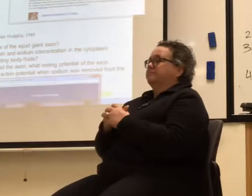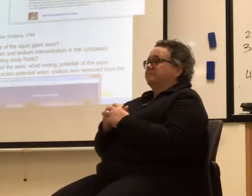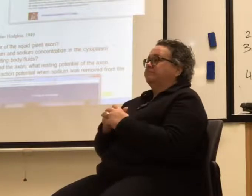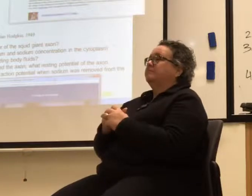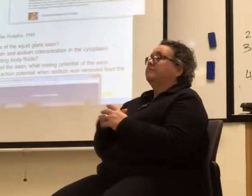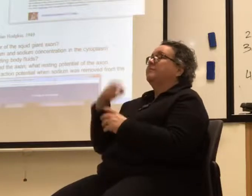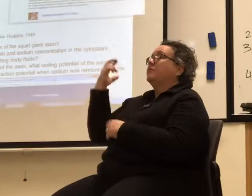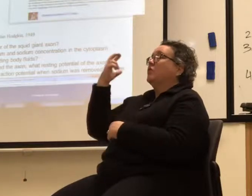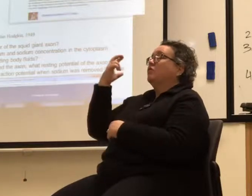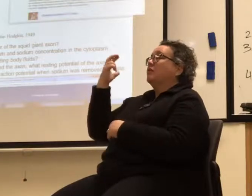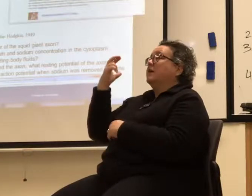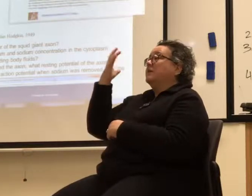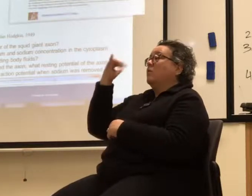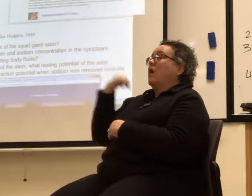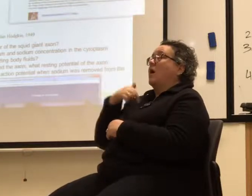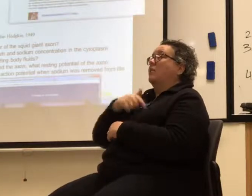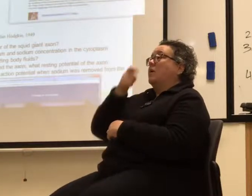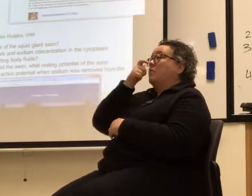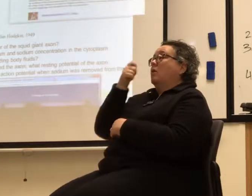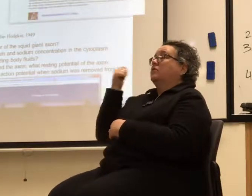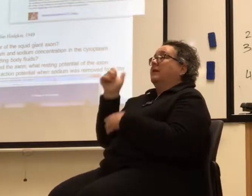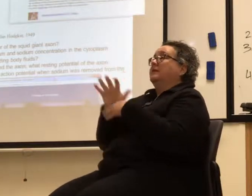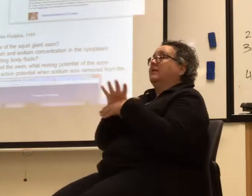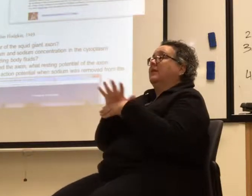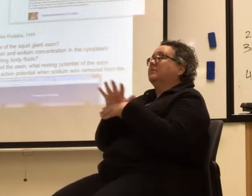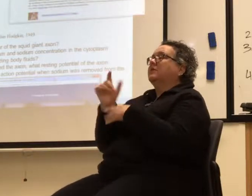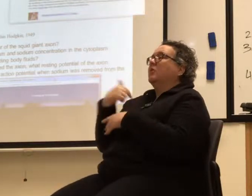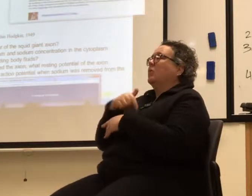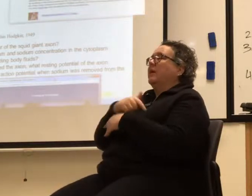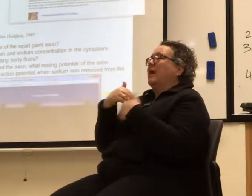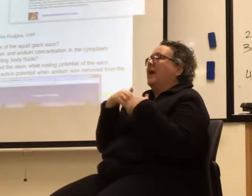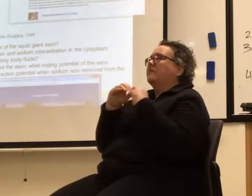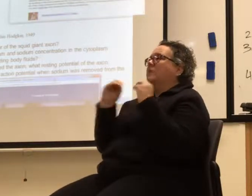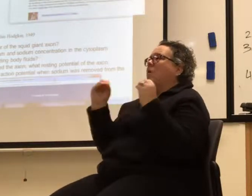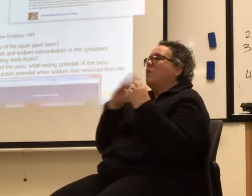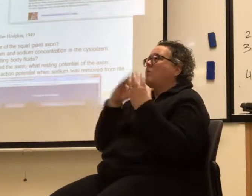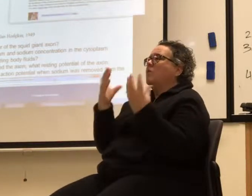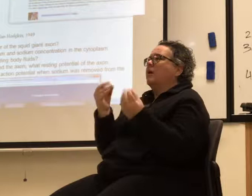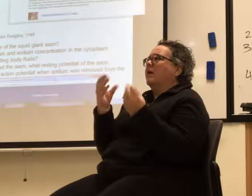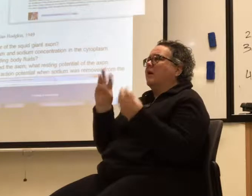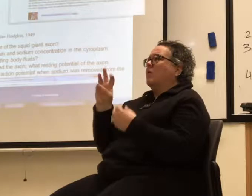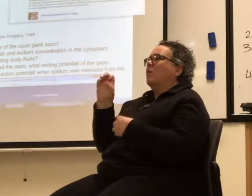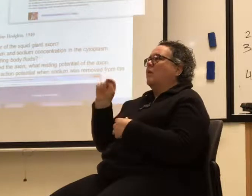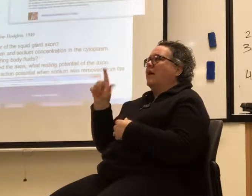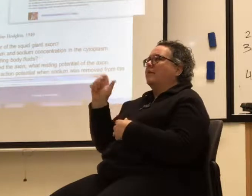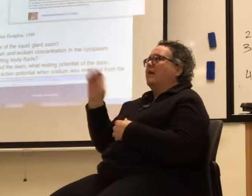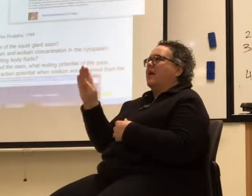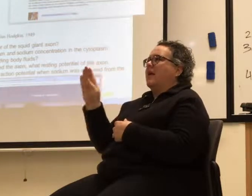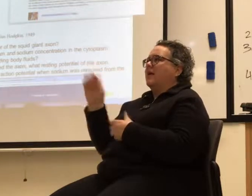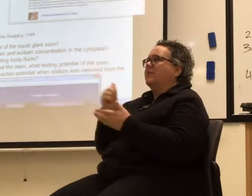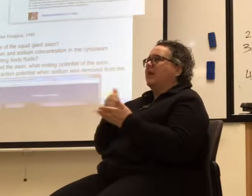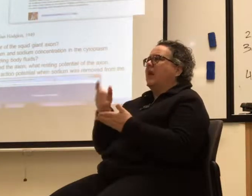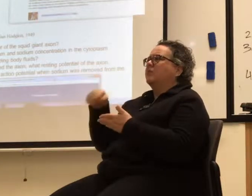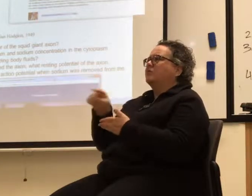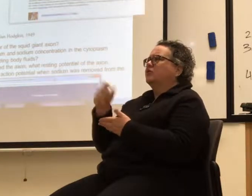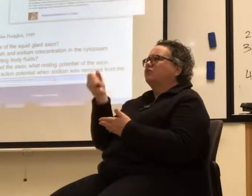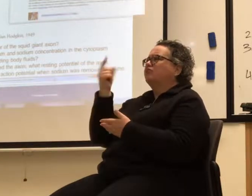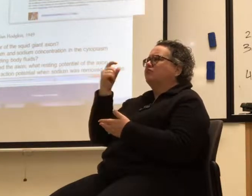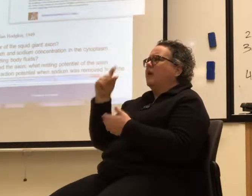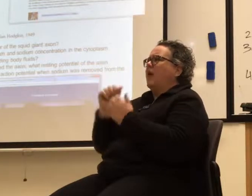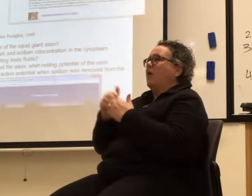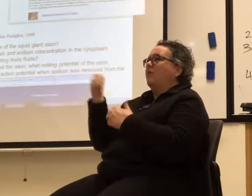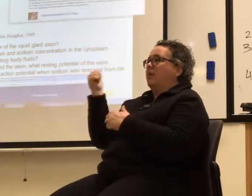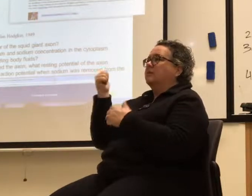So the reason why we watch these clips, we don't really have a wet lab that kind of like gives you a sense of how this work is done. And even